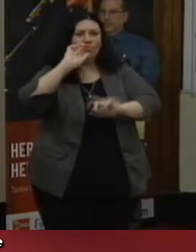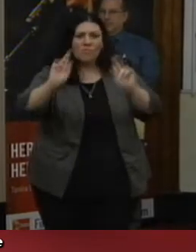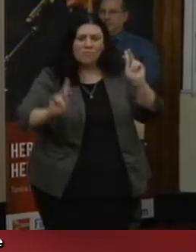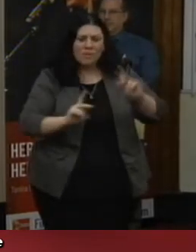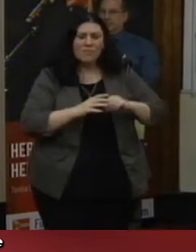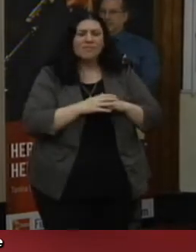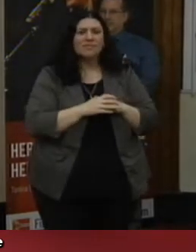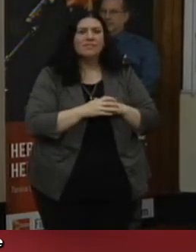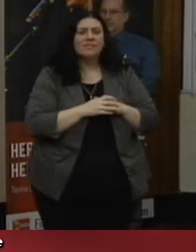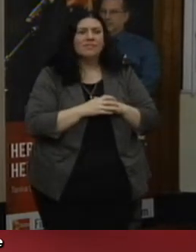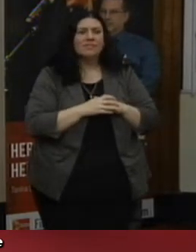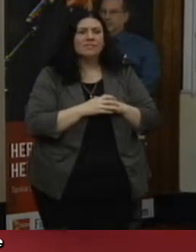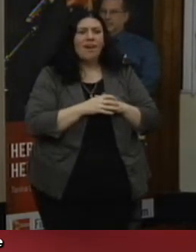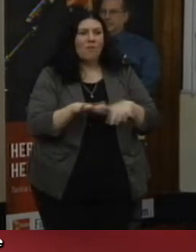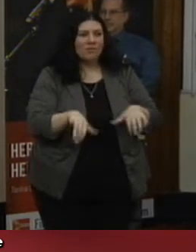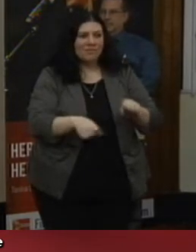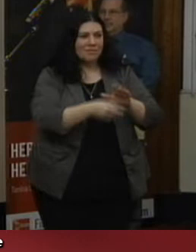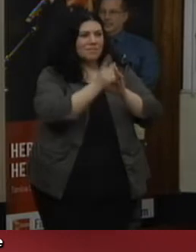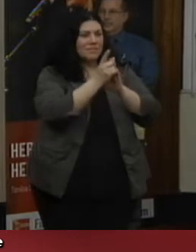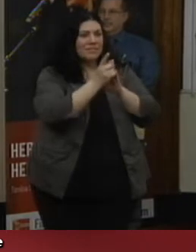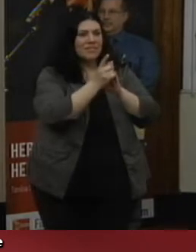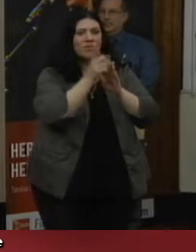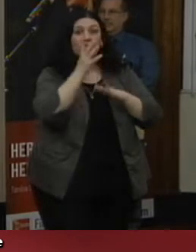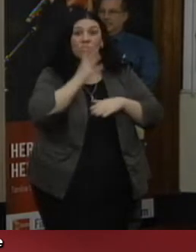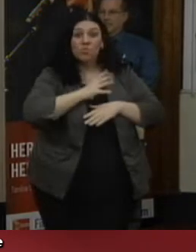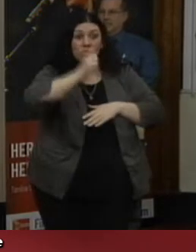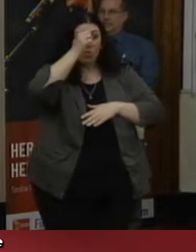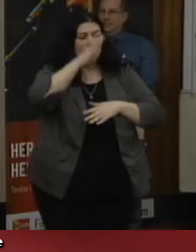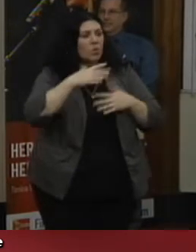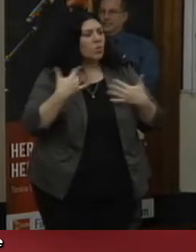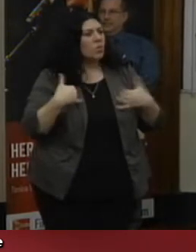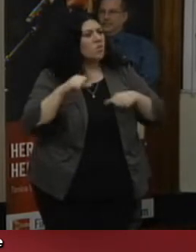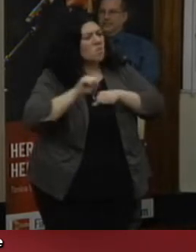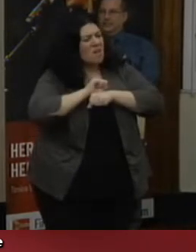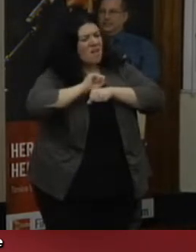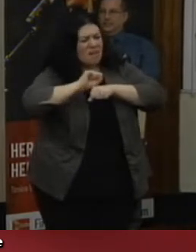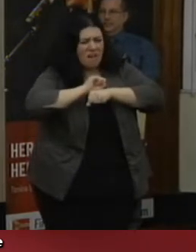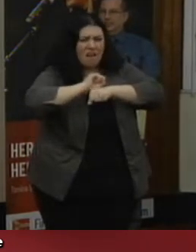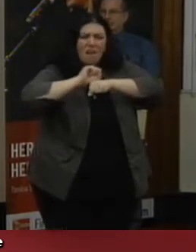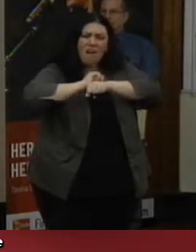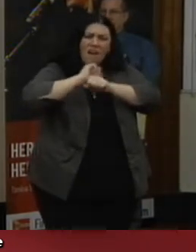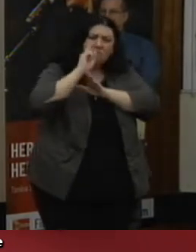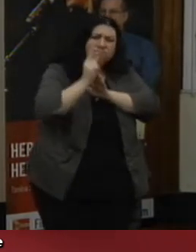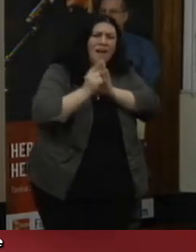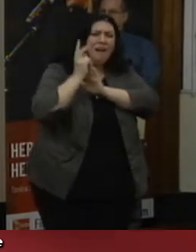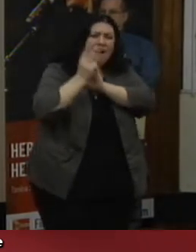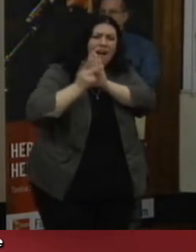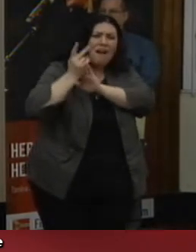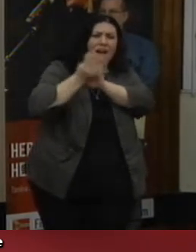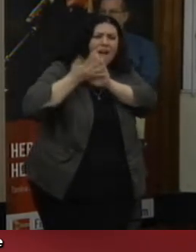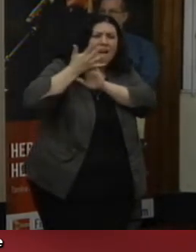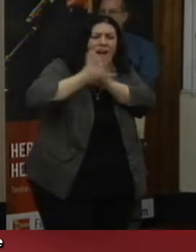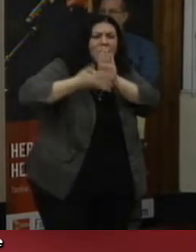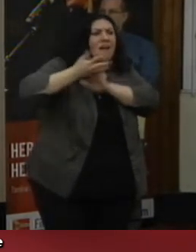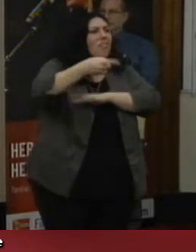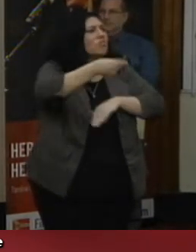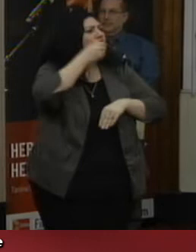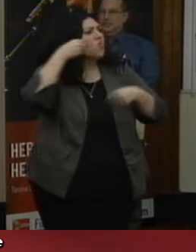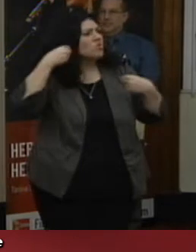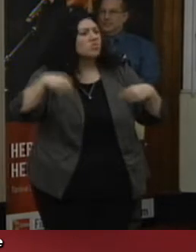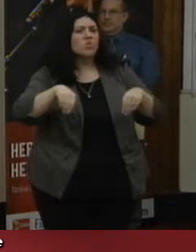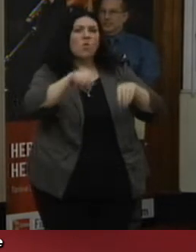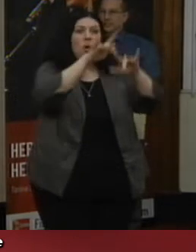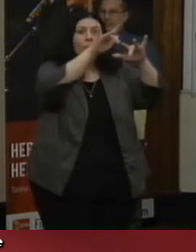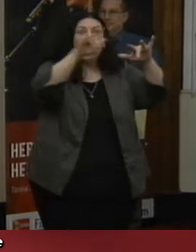to take a minute to thank the men and women who are working long hours in those grocery stores, restocking the